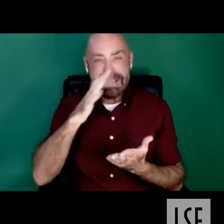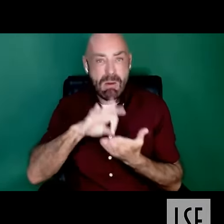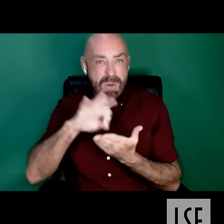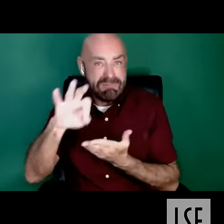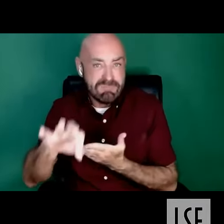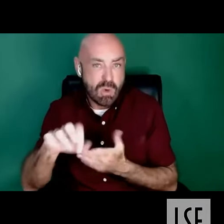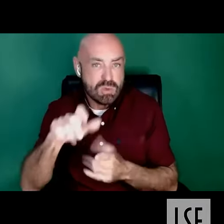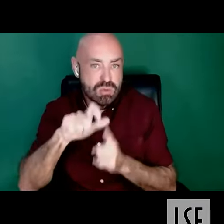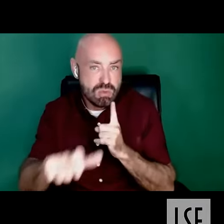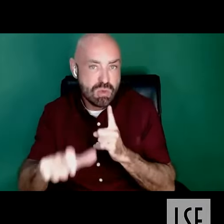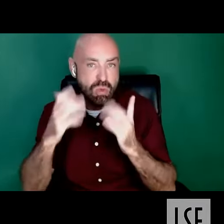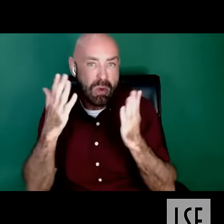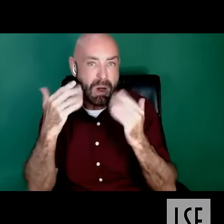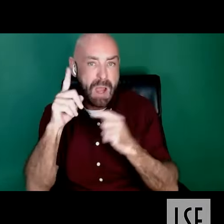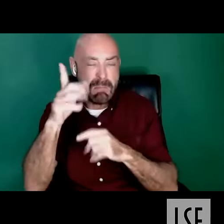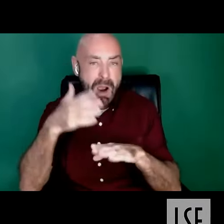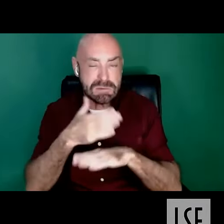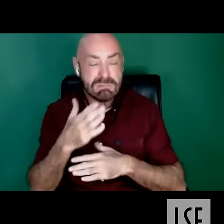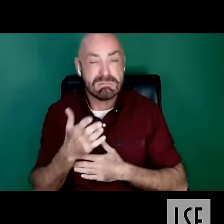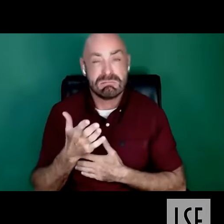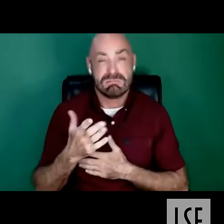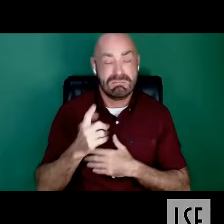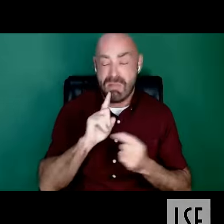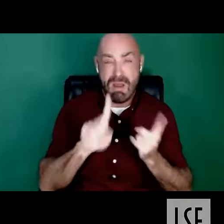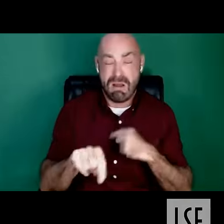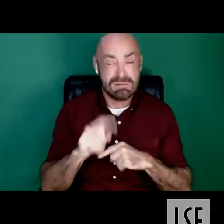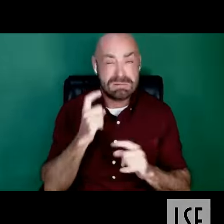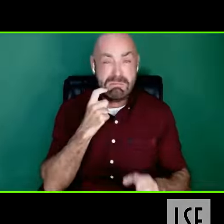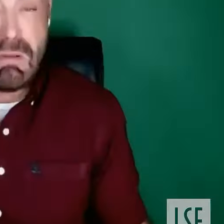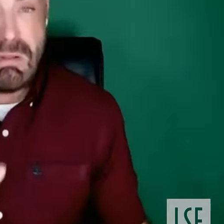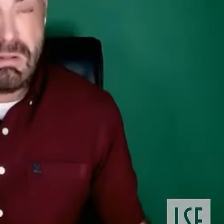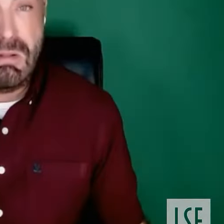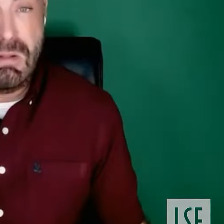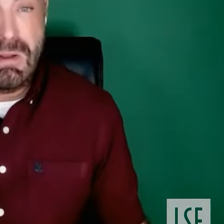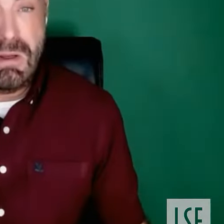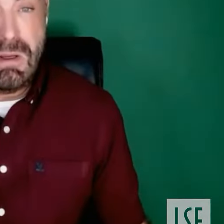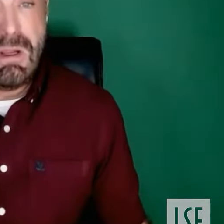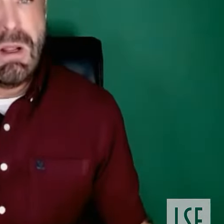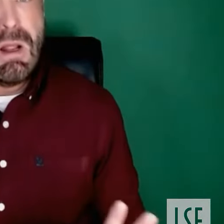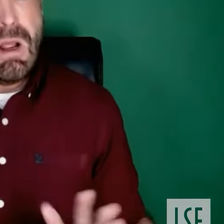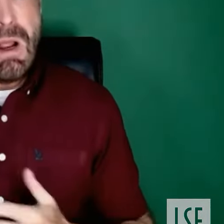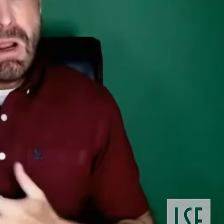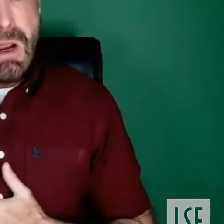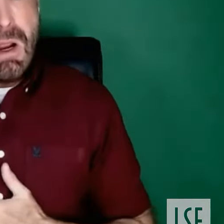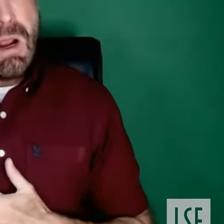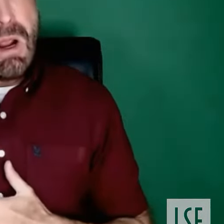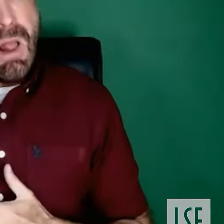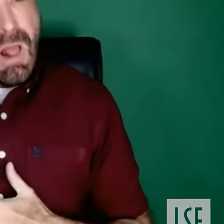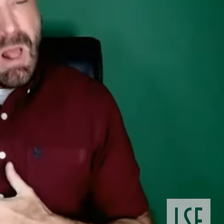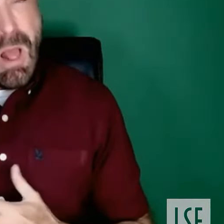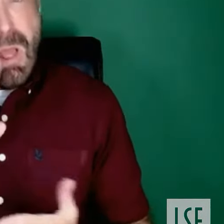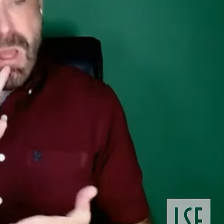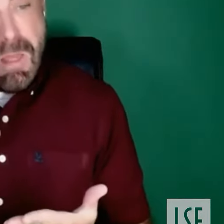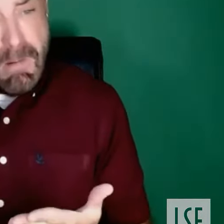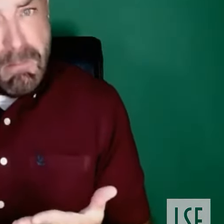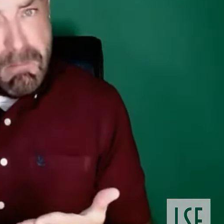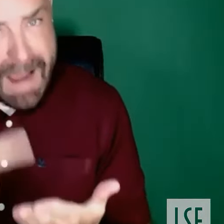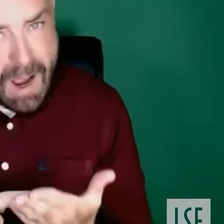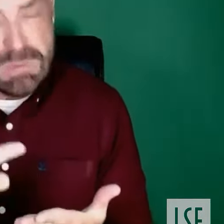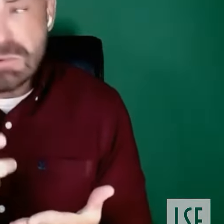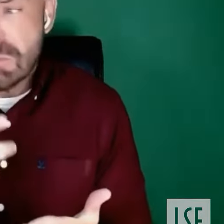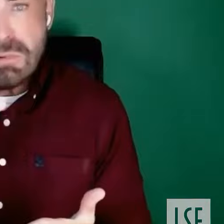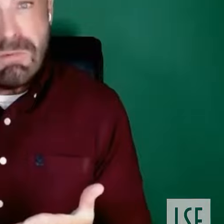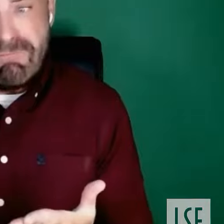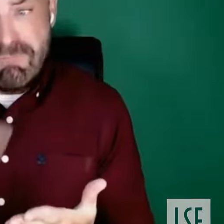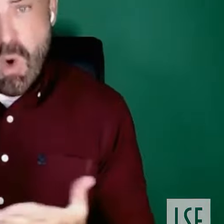action? For me, the answer is really simple, because the cost, not just in pounds, but in human suffering, will be absolutely immense.